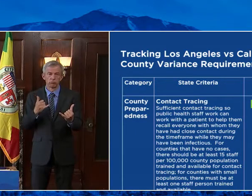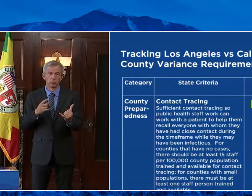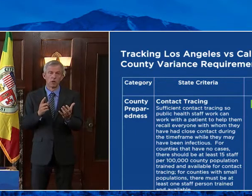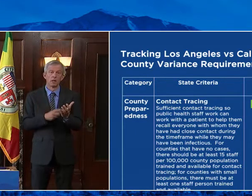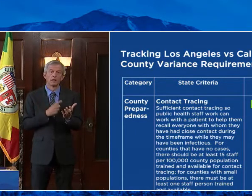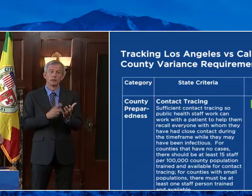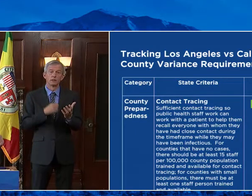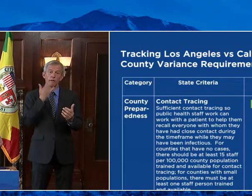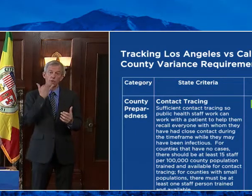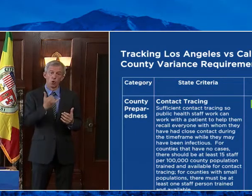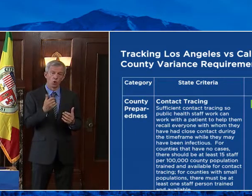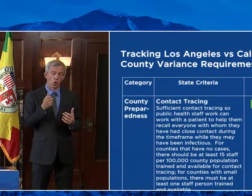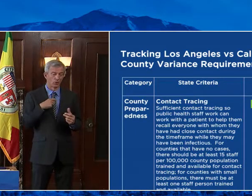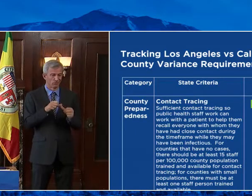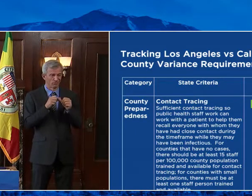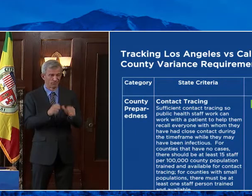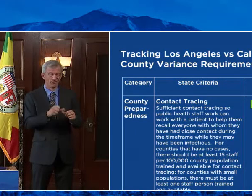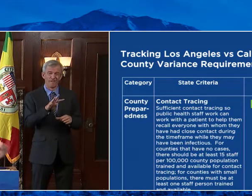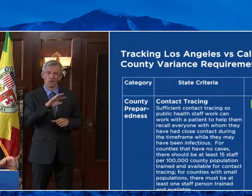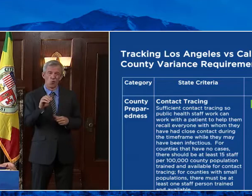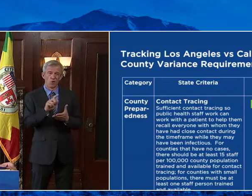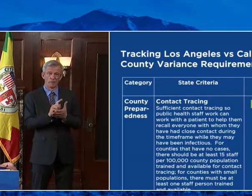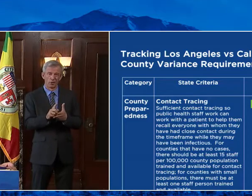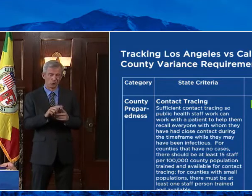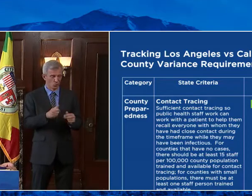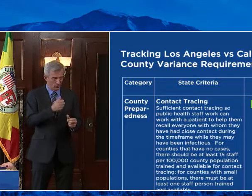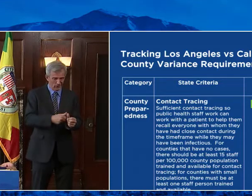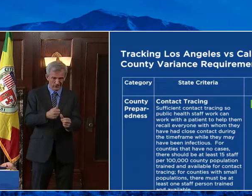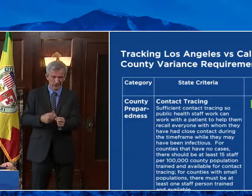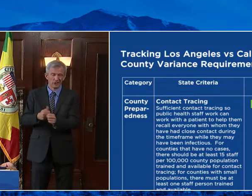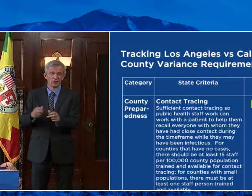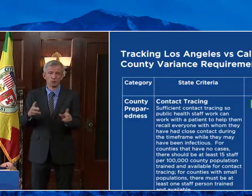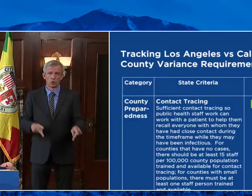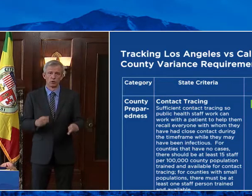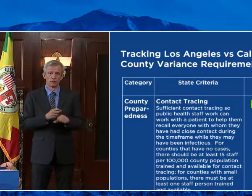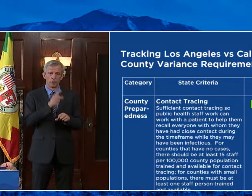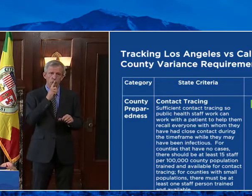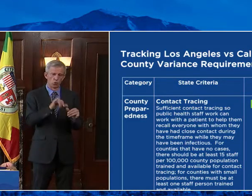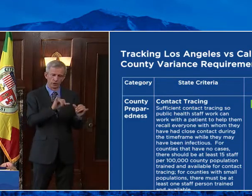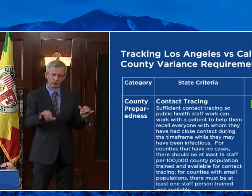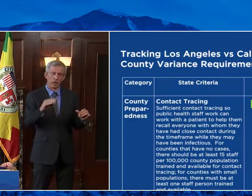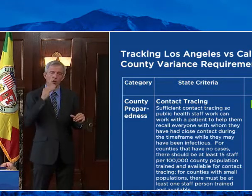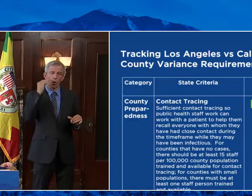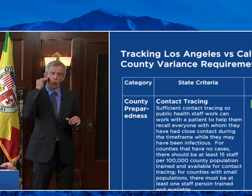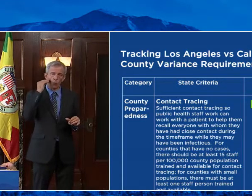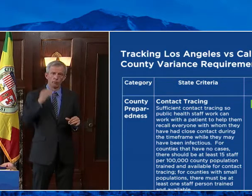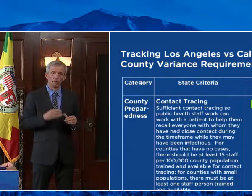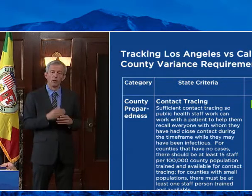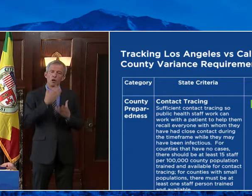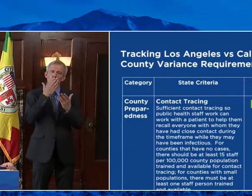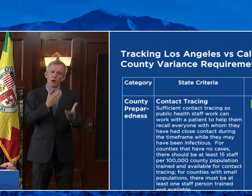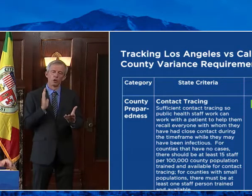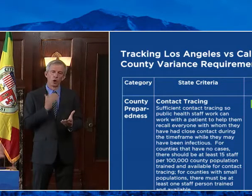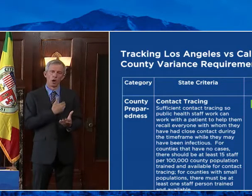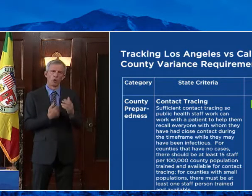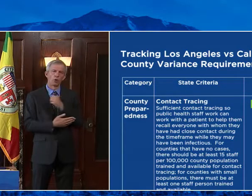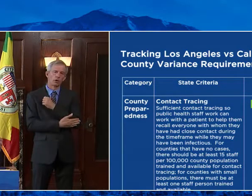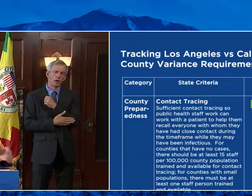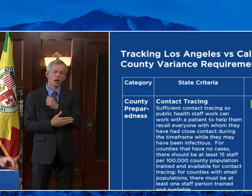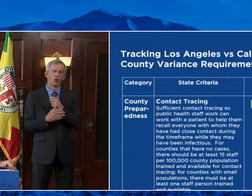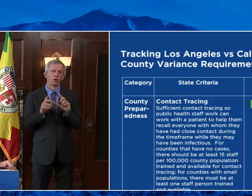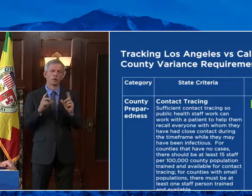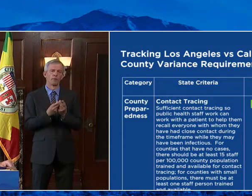minutes to each one of those people to make sure that they quarantine themselves. Thank you to our County Department of Public Health, Dr.